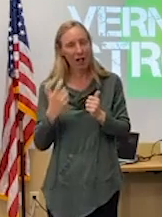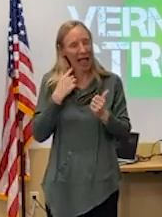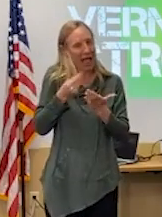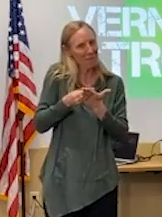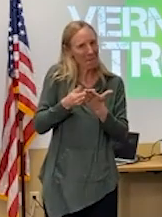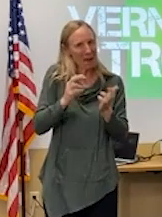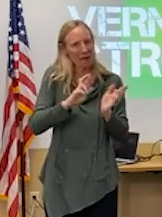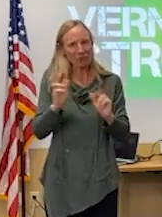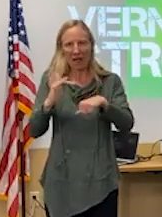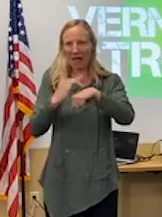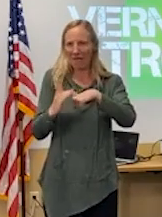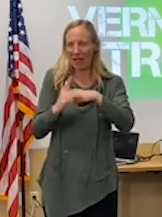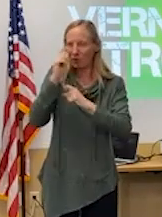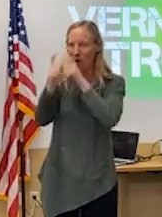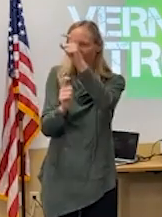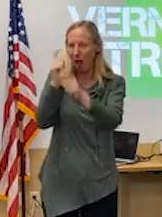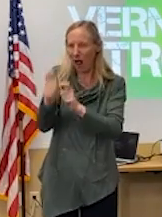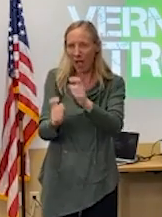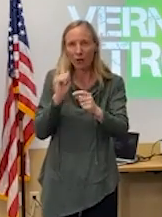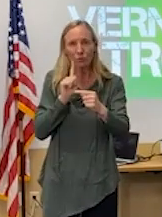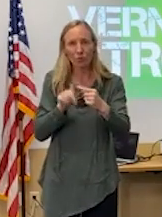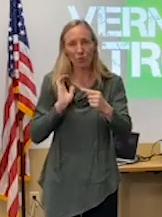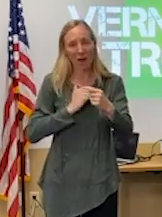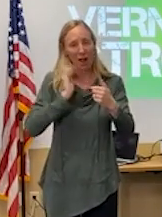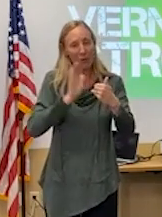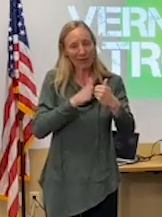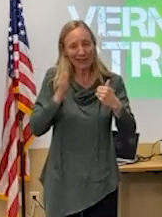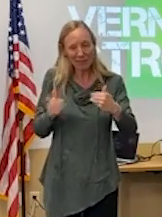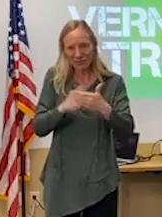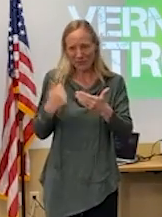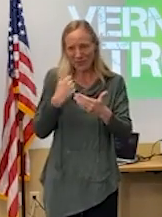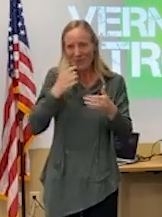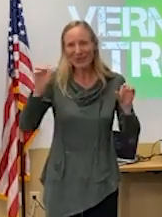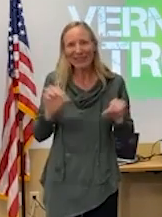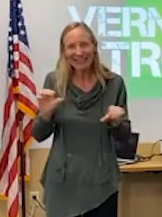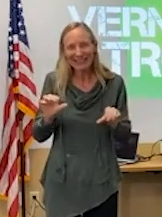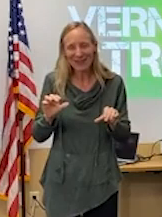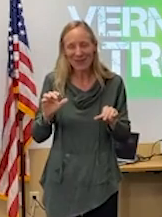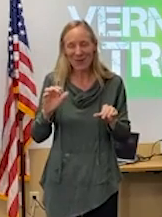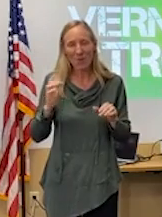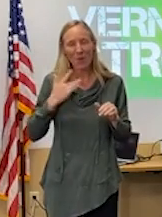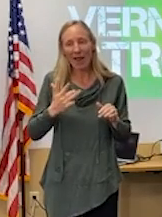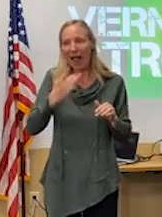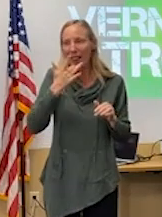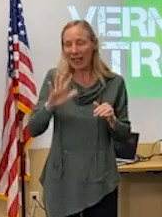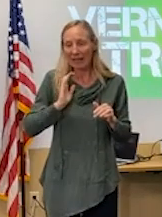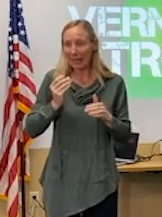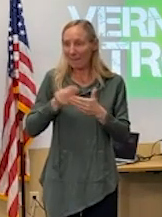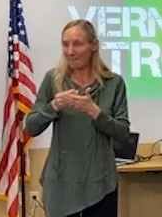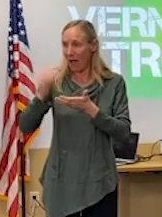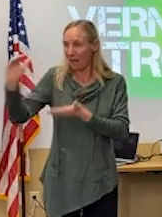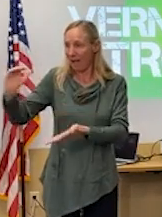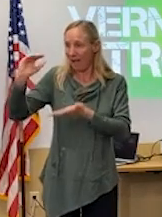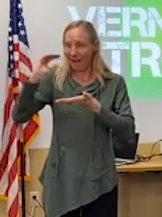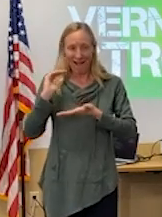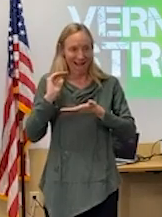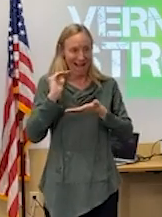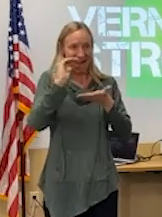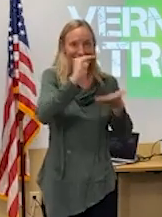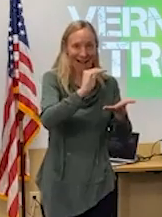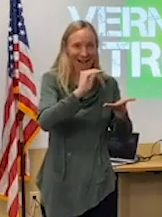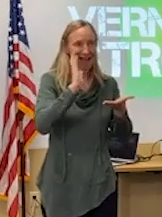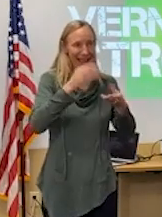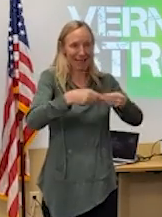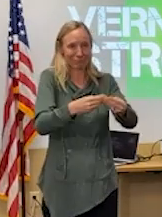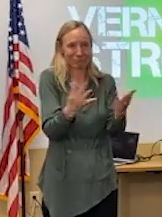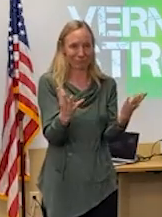for our neighbors. This is what we do, and this is where philanthropy is one of the things that stitches together communities in really,